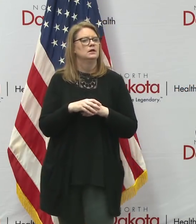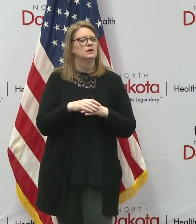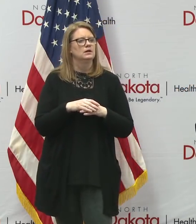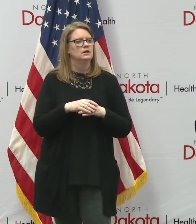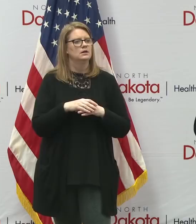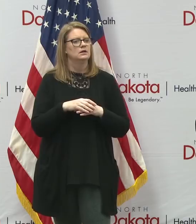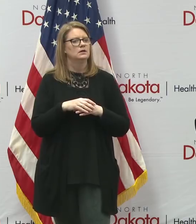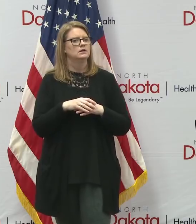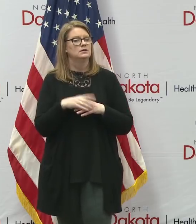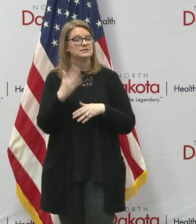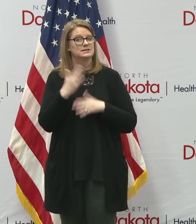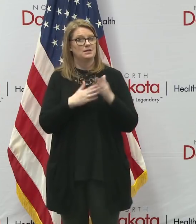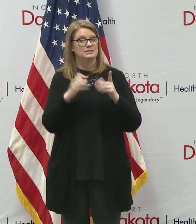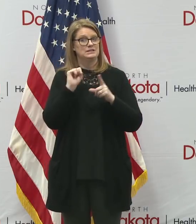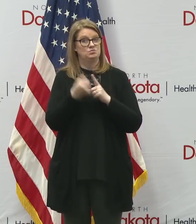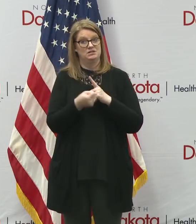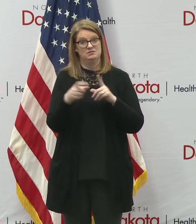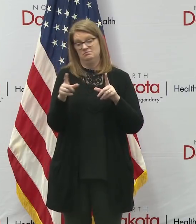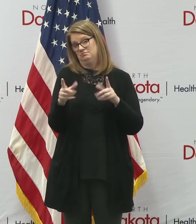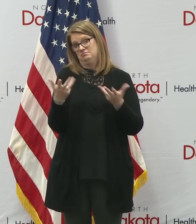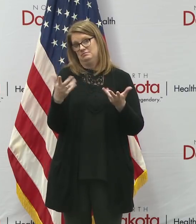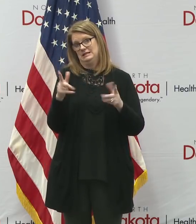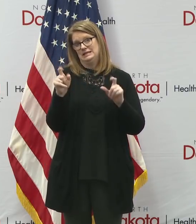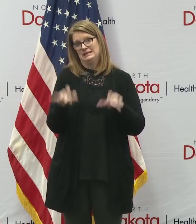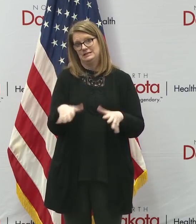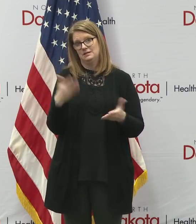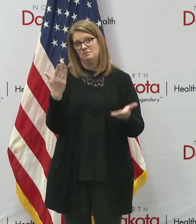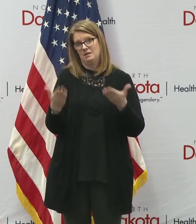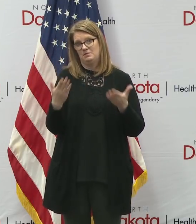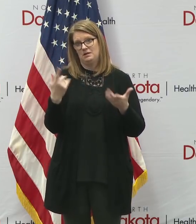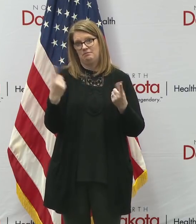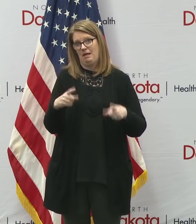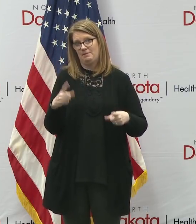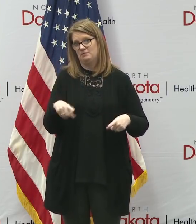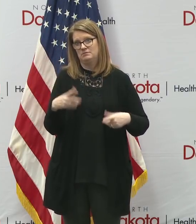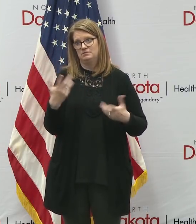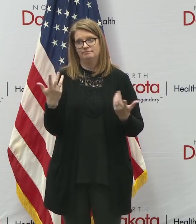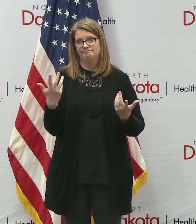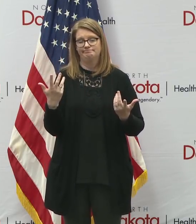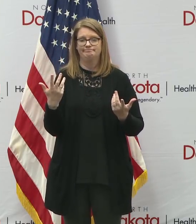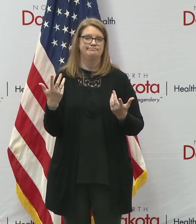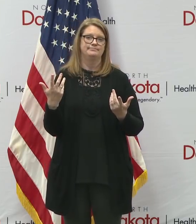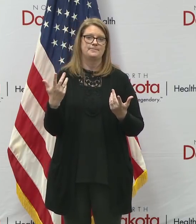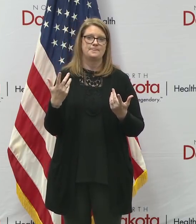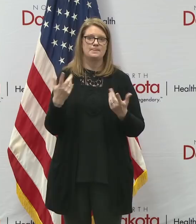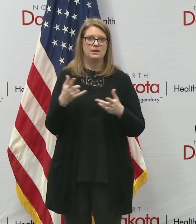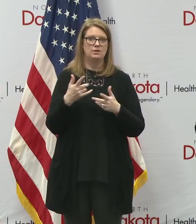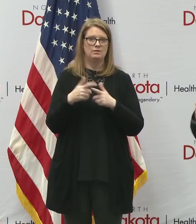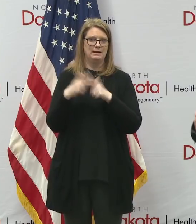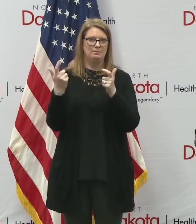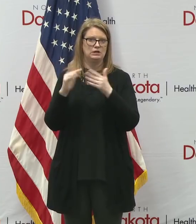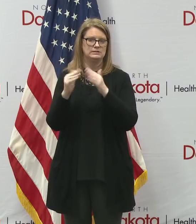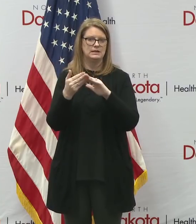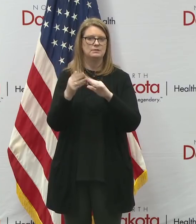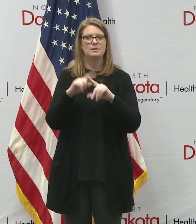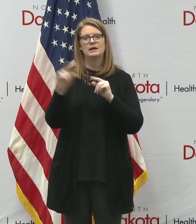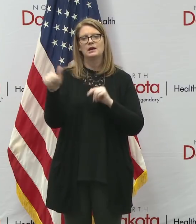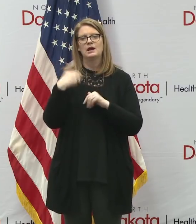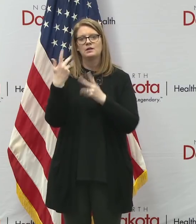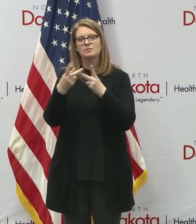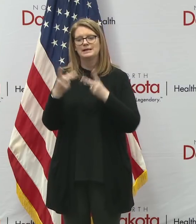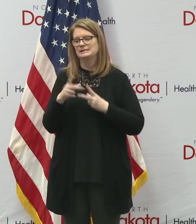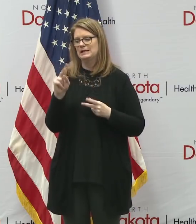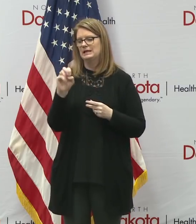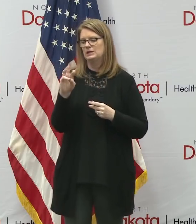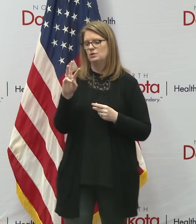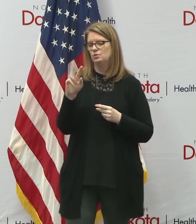cases, the testing may have happened in one of our major markets, but in other places, like in